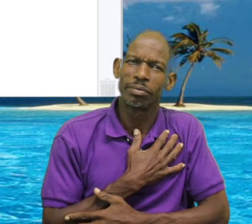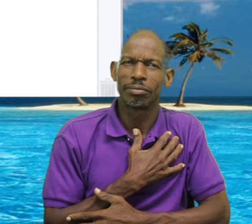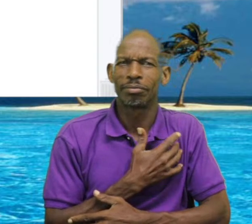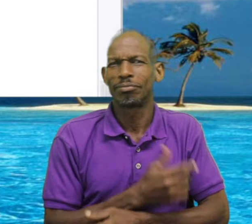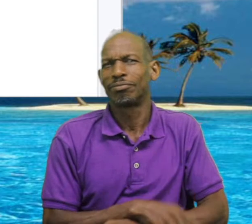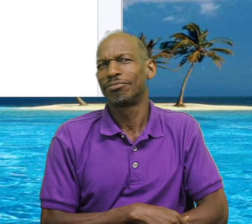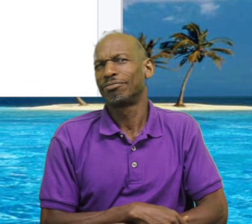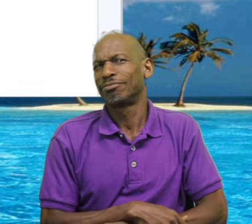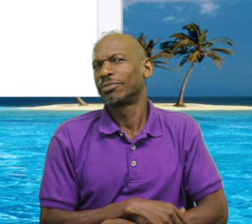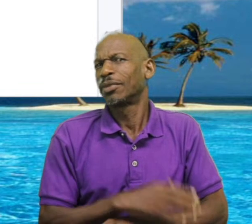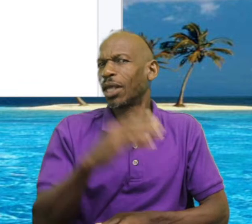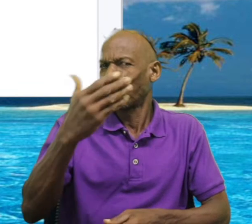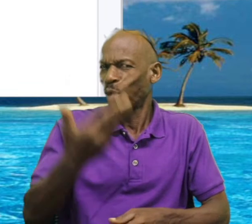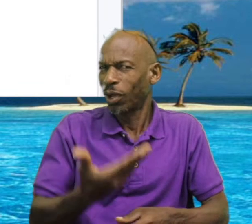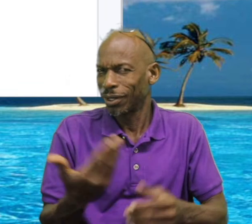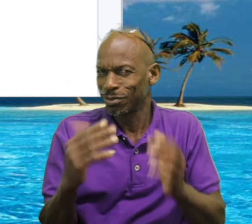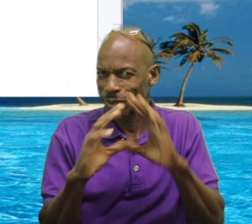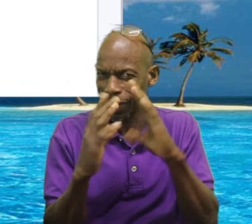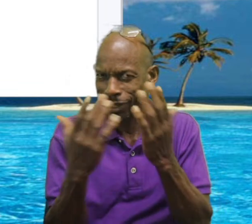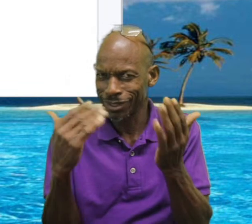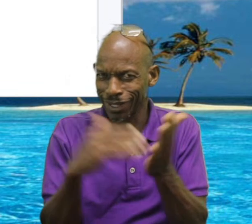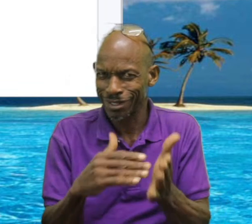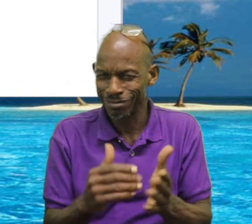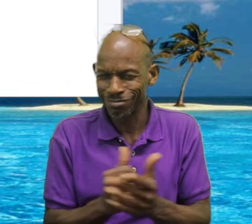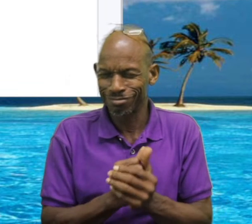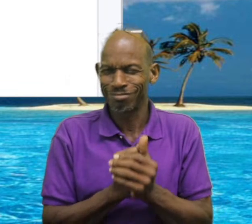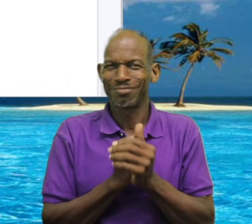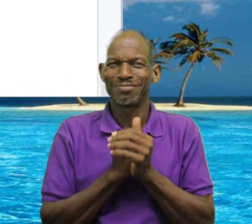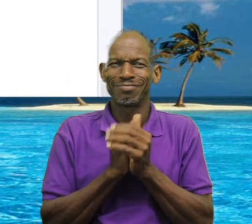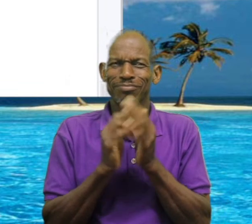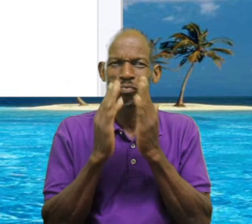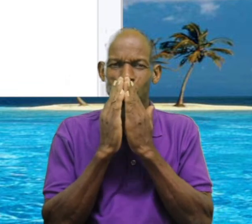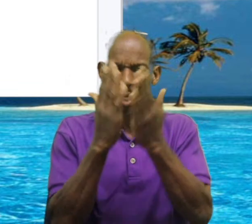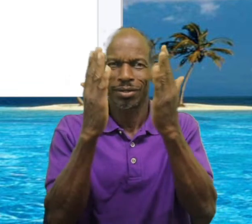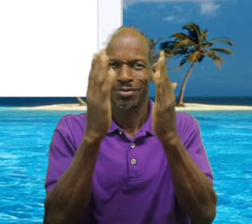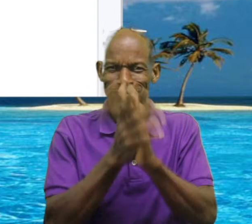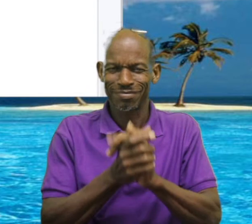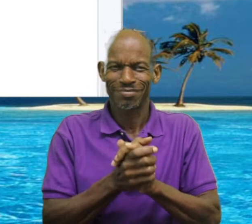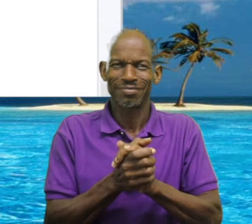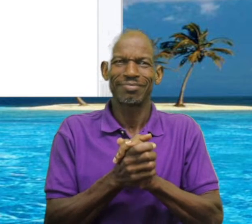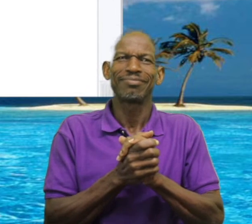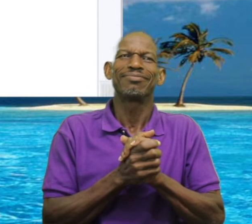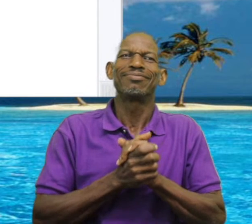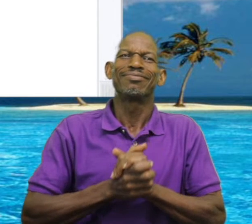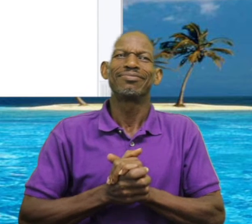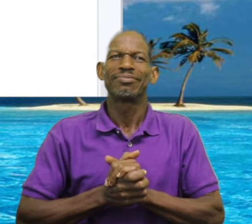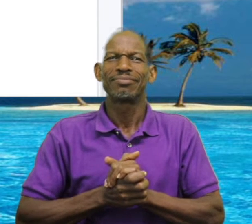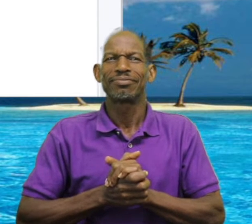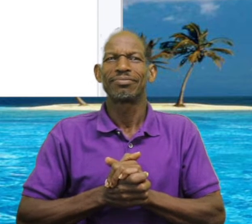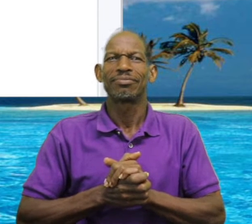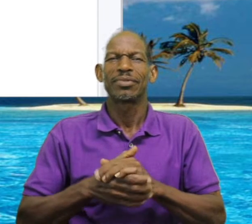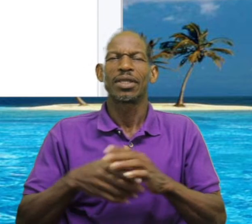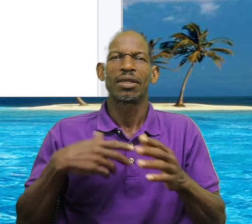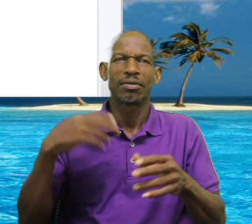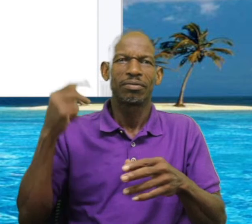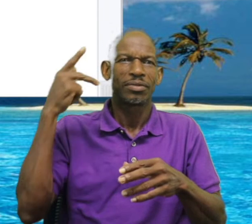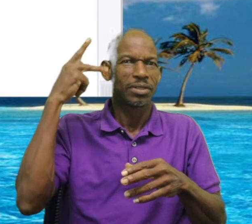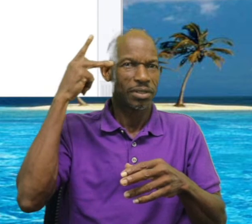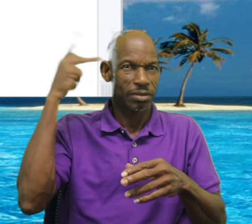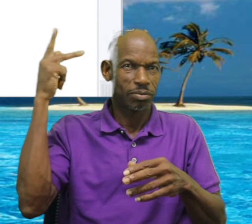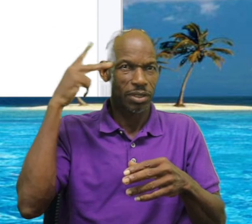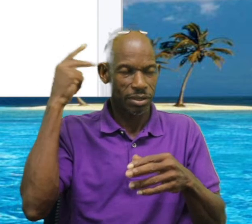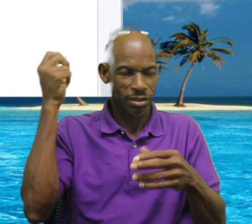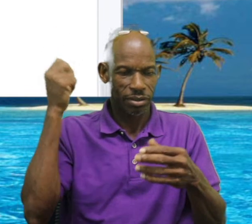but welcome back to class. Good to have you. All right, so we have with us this evening, we have Sabriki,